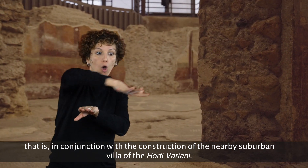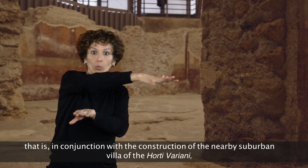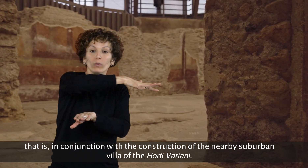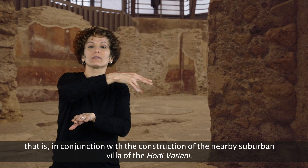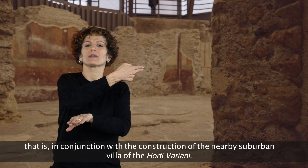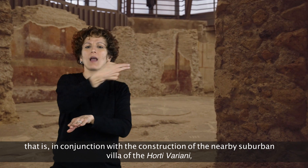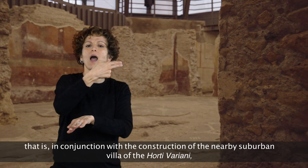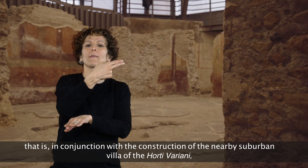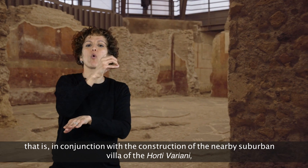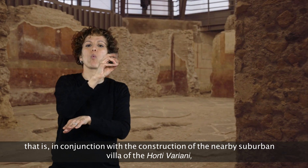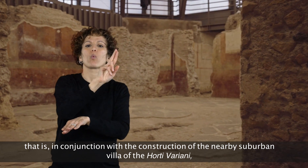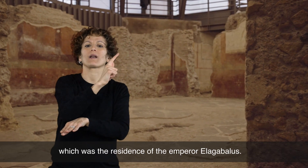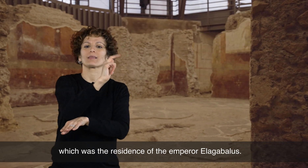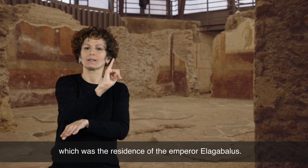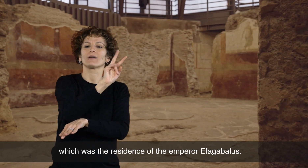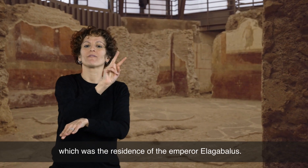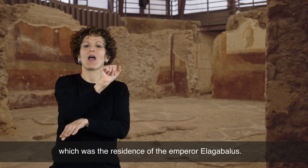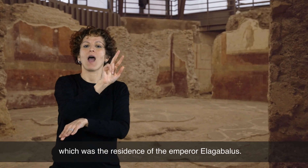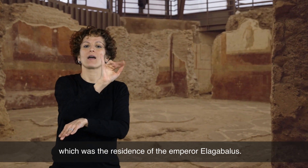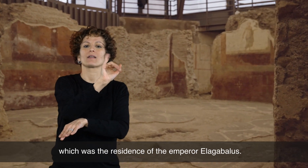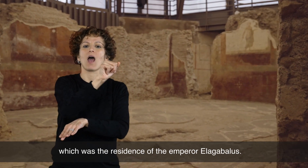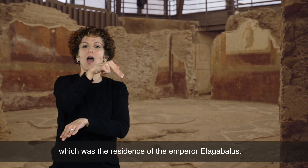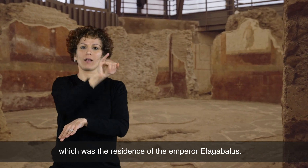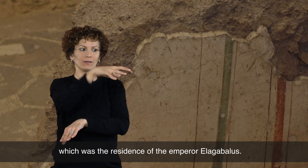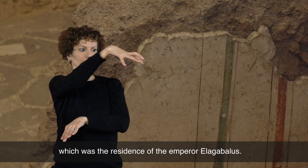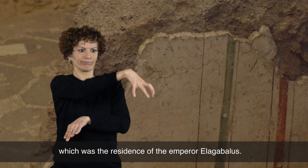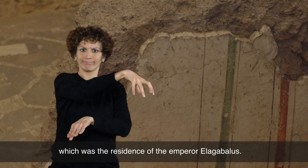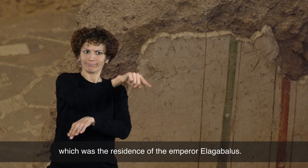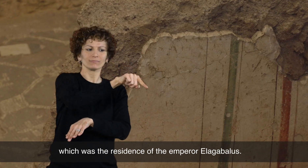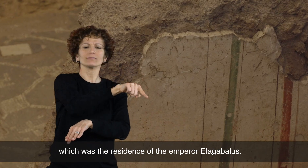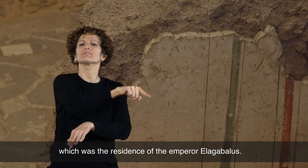Horti Variani, which was the residence of the Emperor Elagabalus.